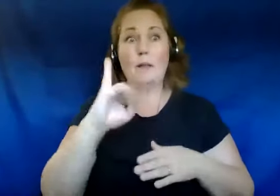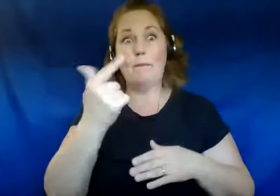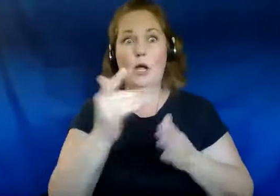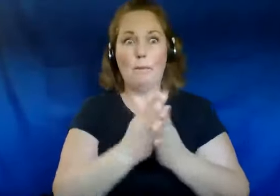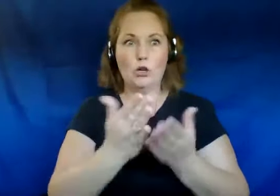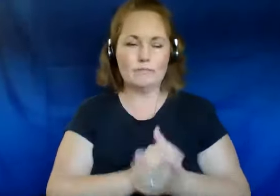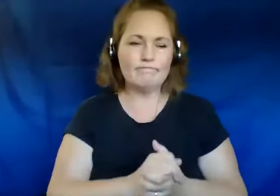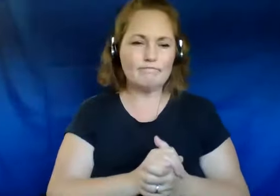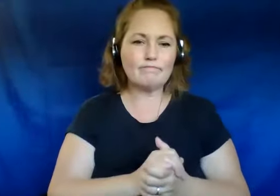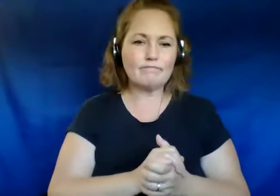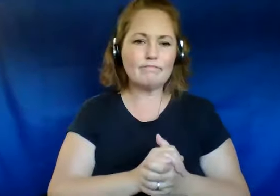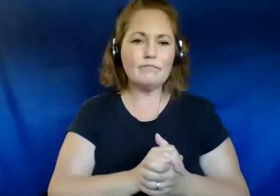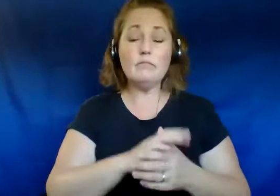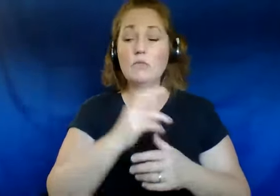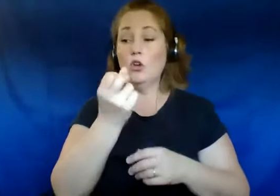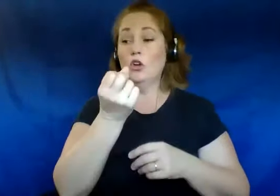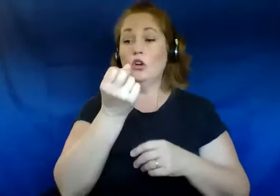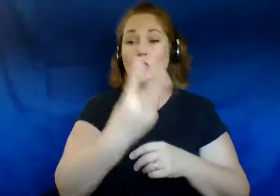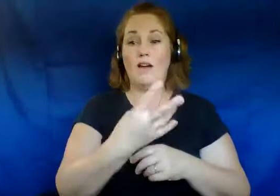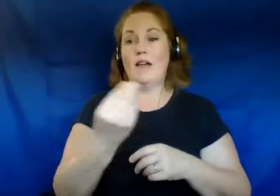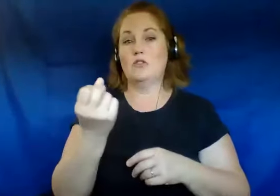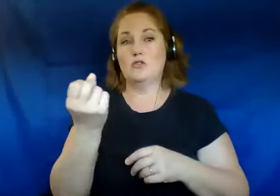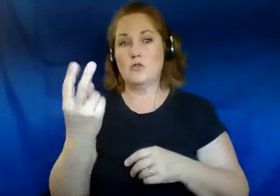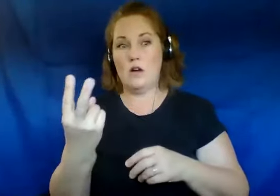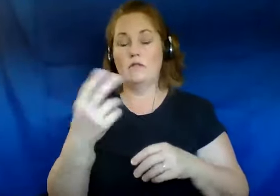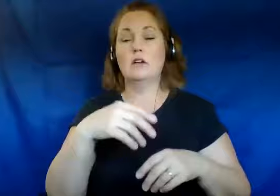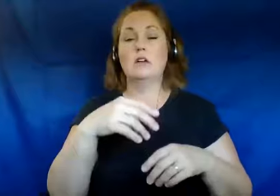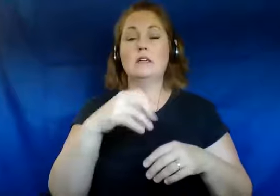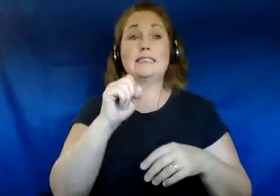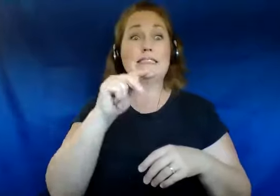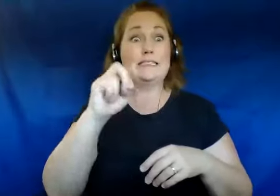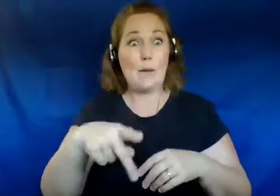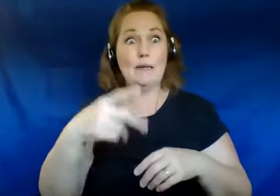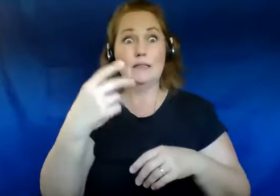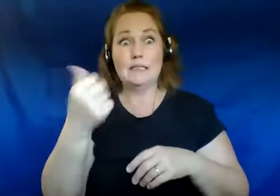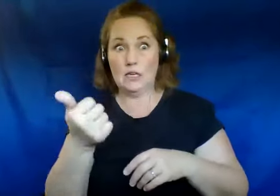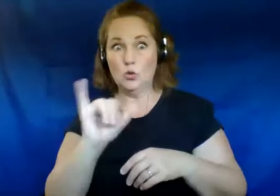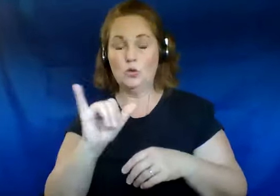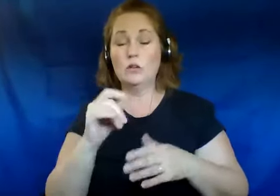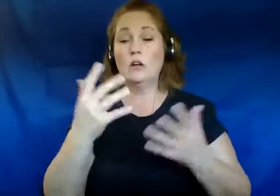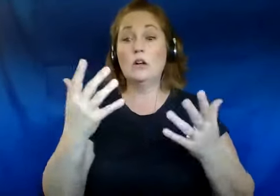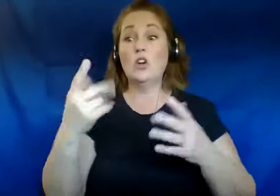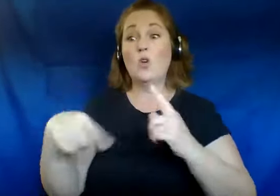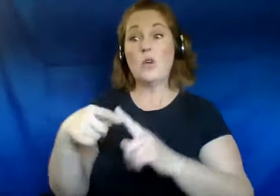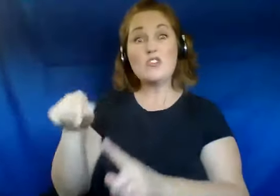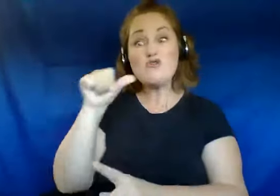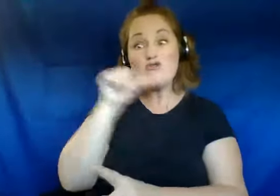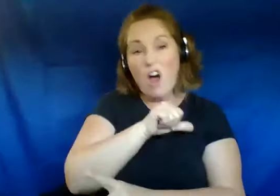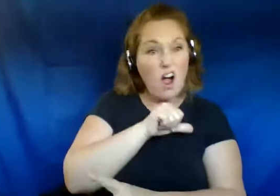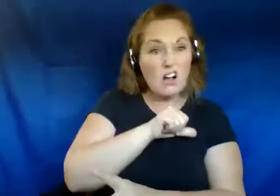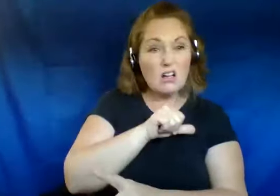book. The 12 and 12 in step 10. When a drunk has a terrific